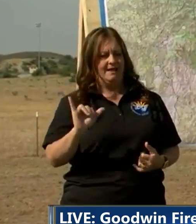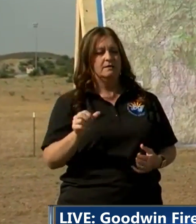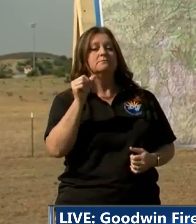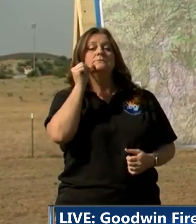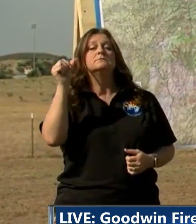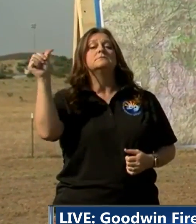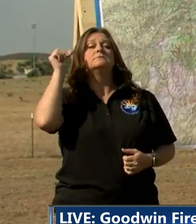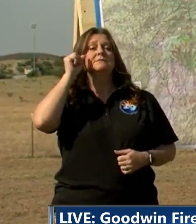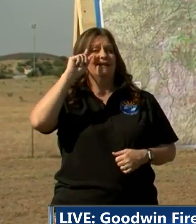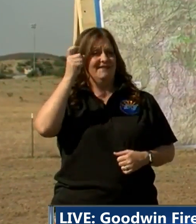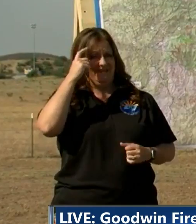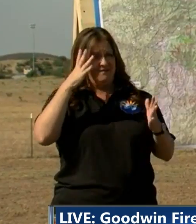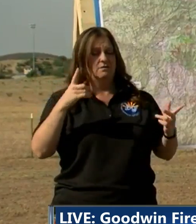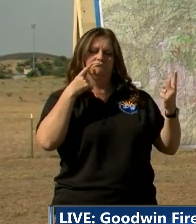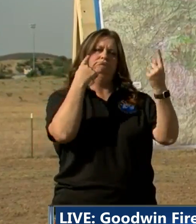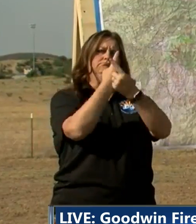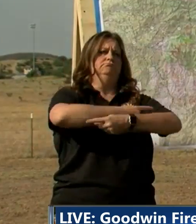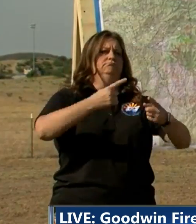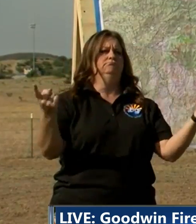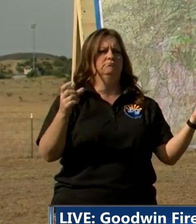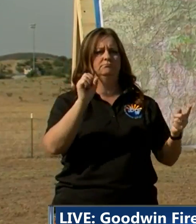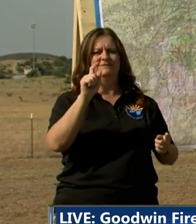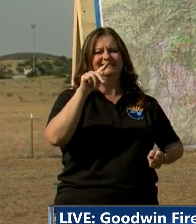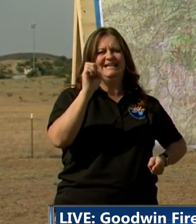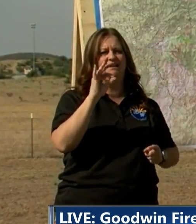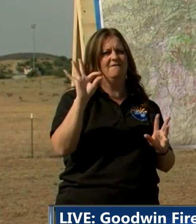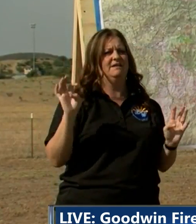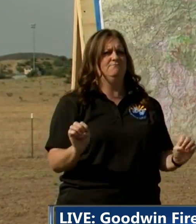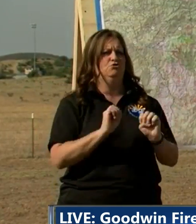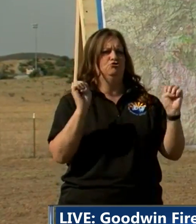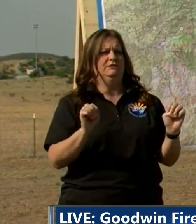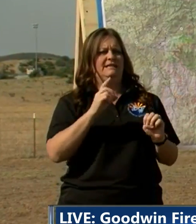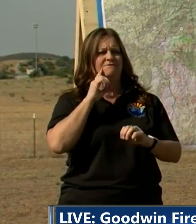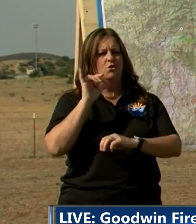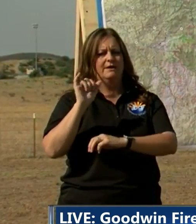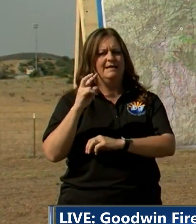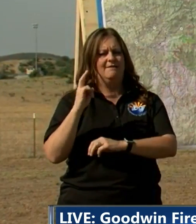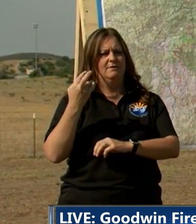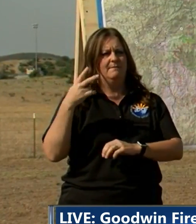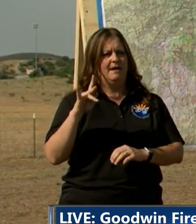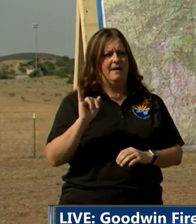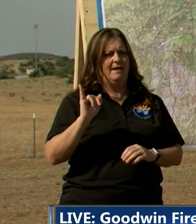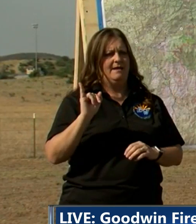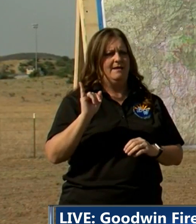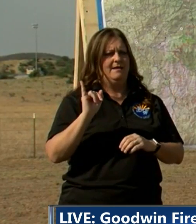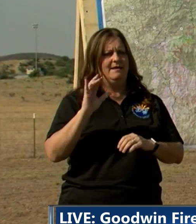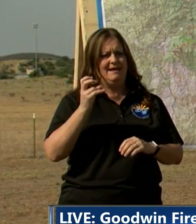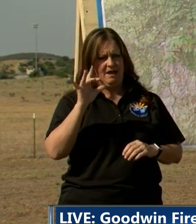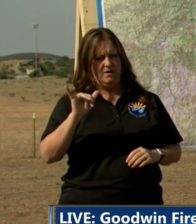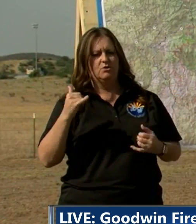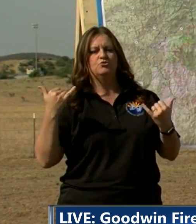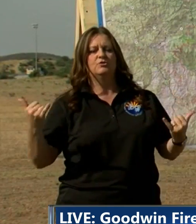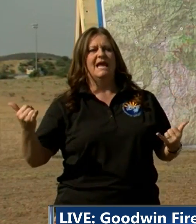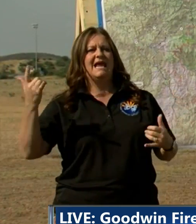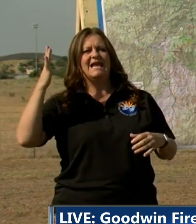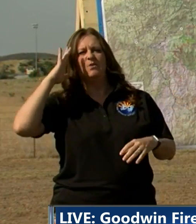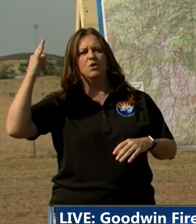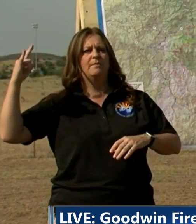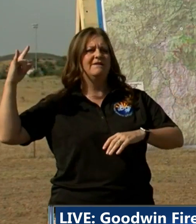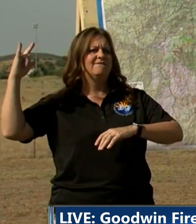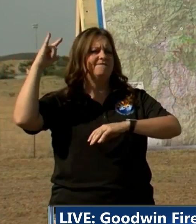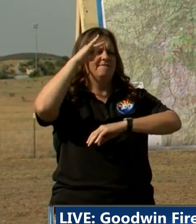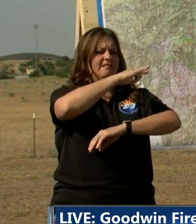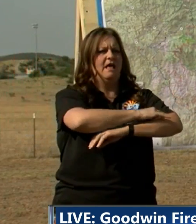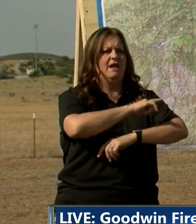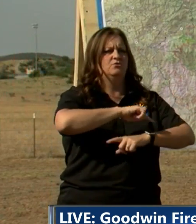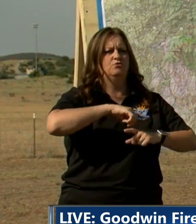declared a state of emergency for Yavapai County. Today, He's going to be flying into the Prescott area